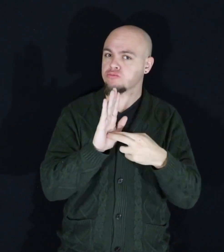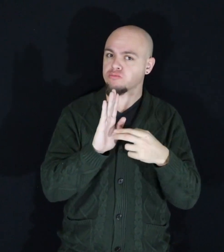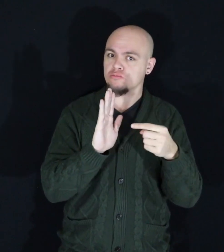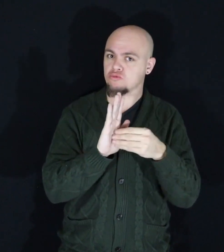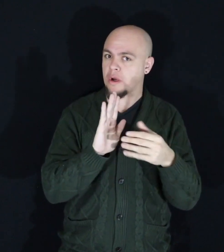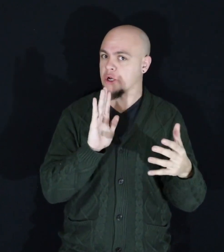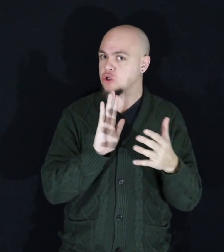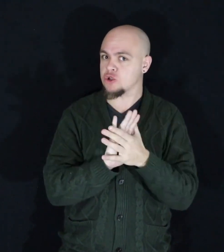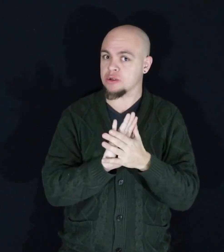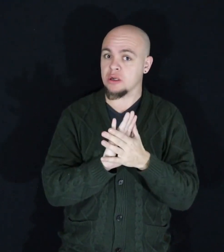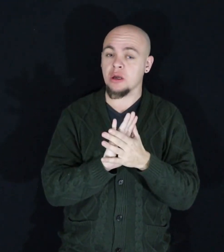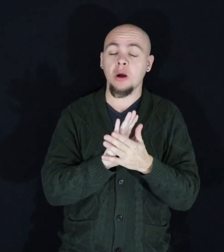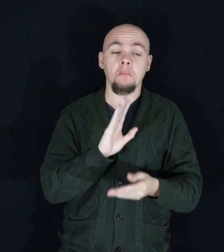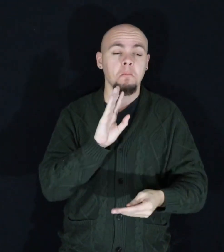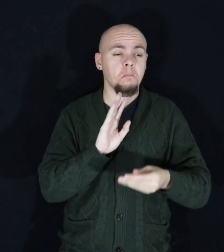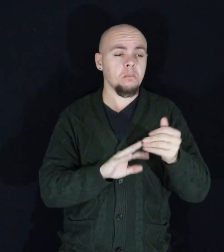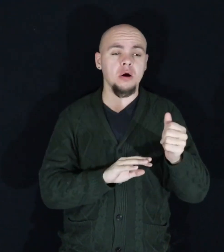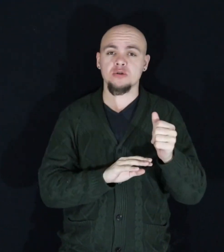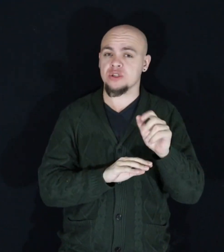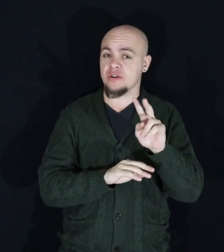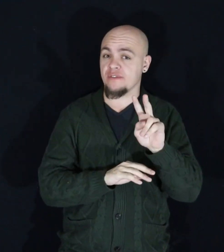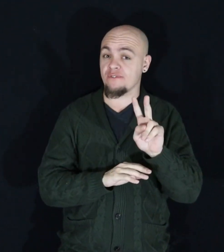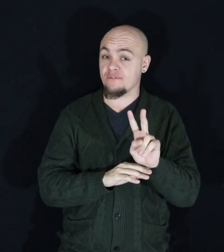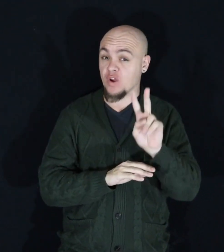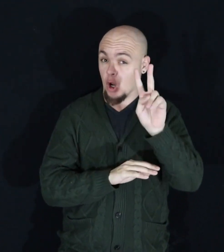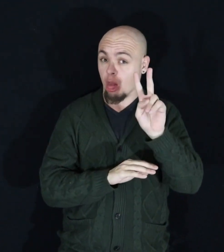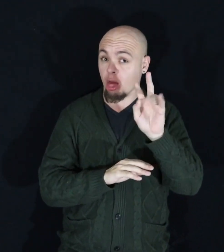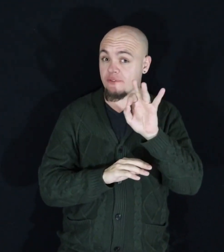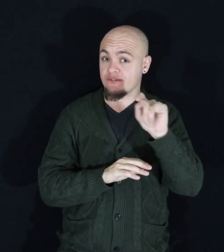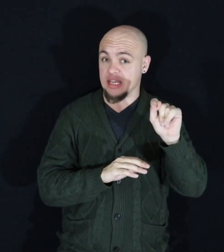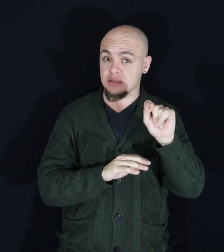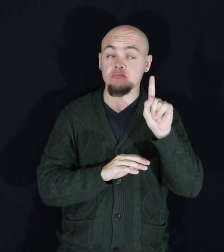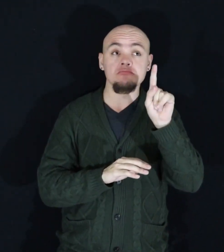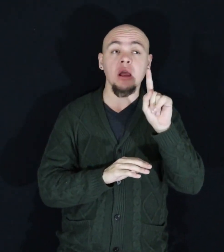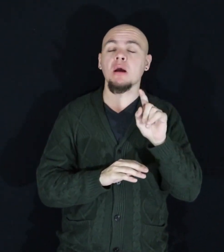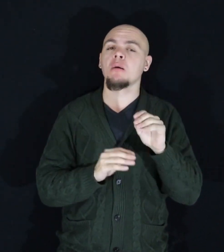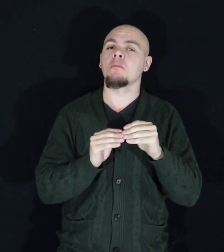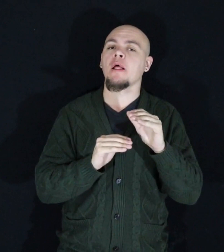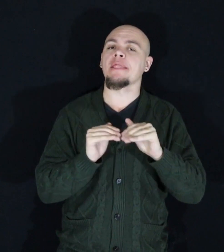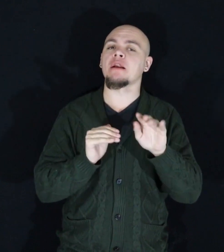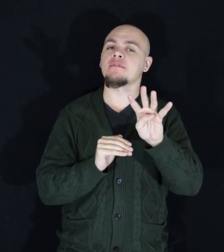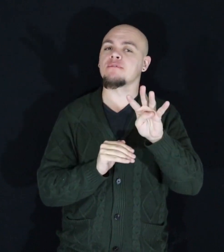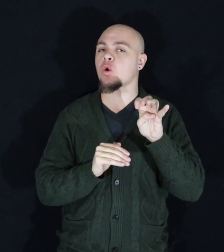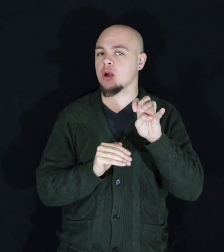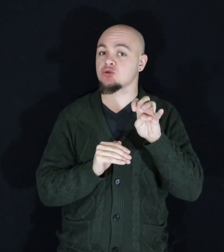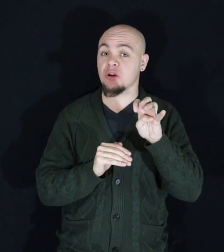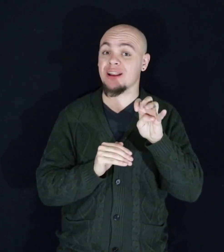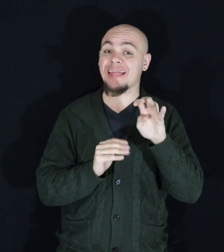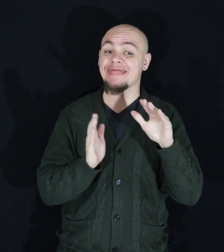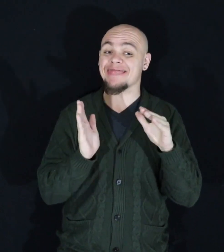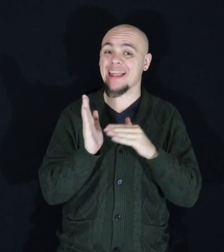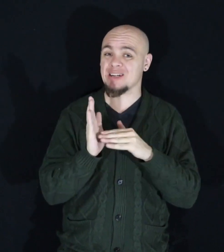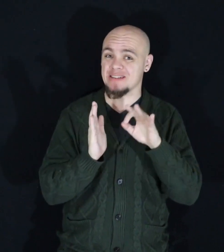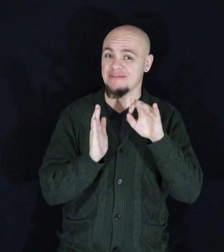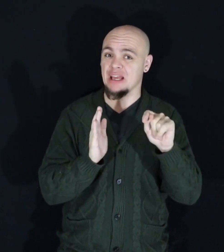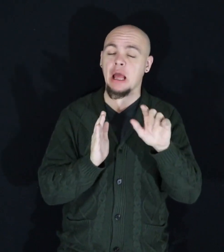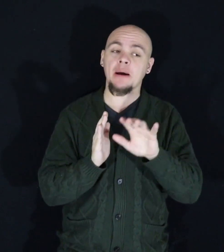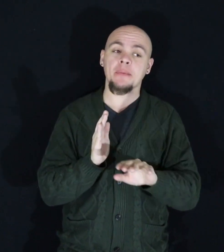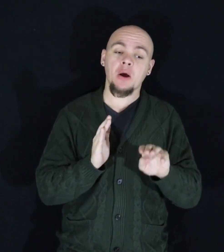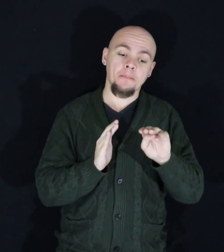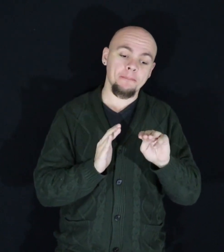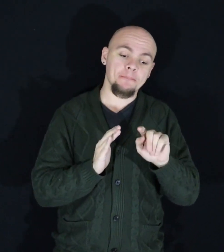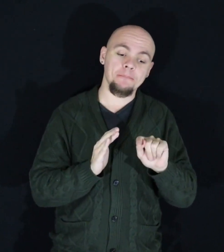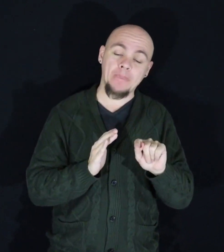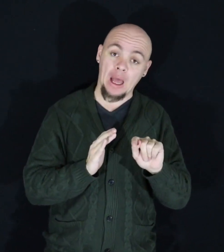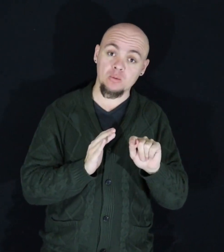in a single month. Over 31 days, I climbed over 400,000 feet, which equals to about climbing Mount Everest from sea